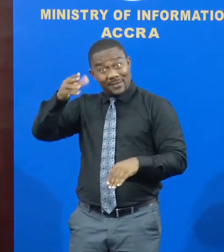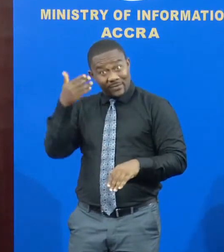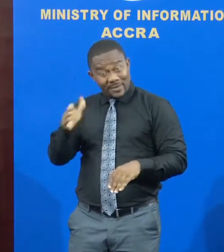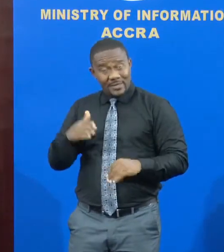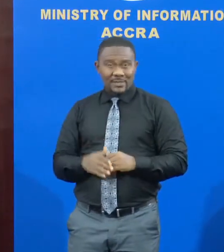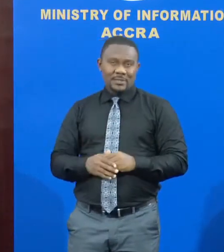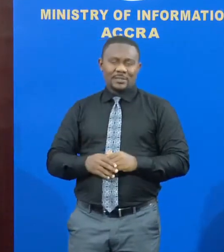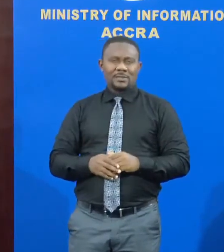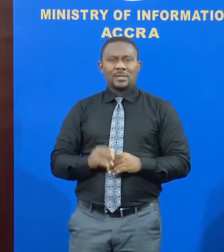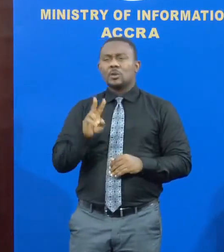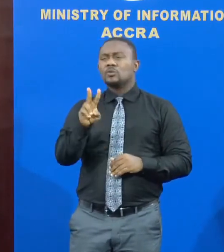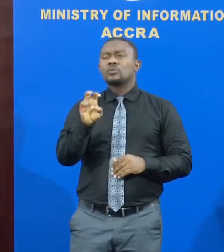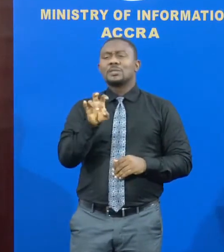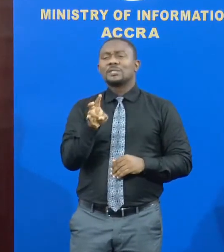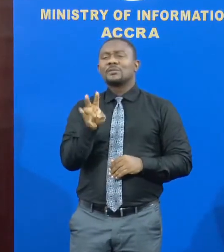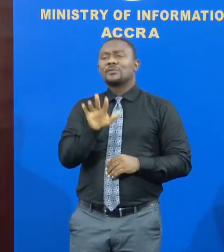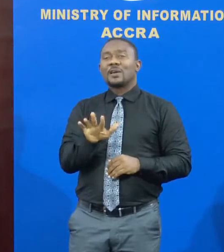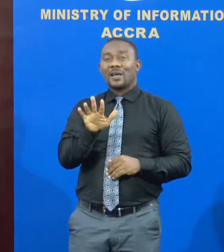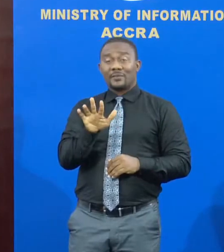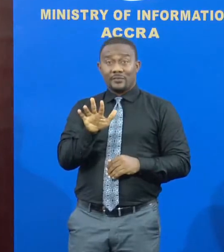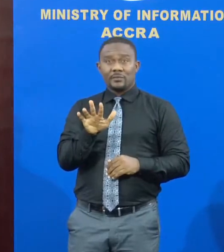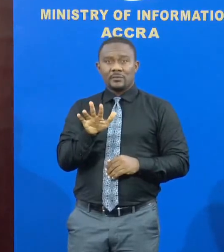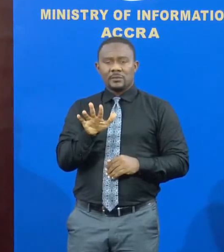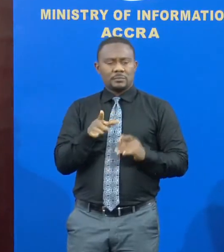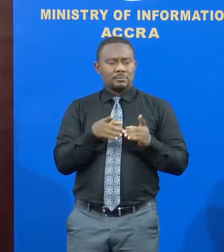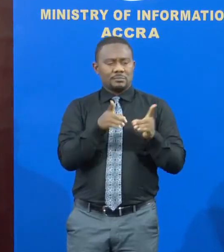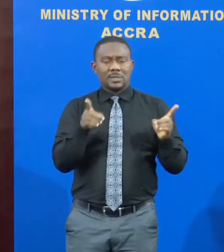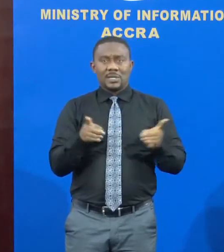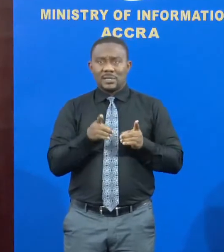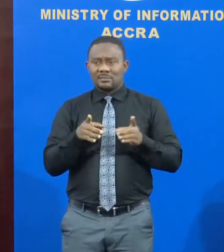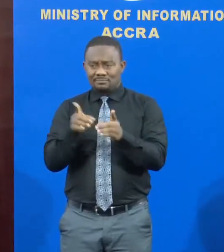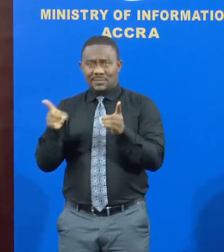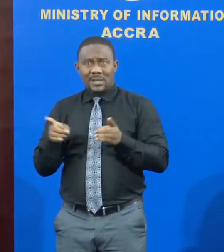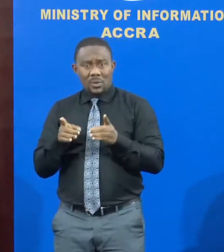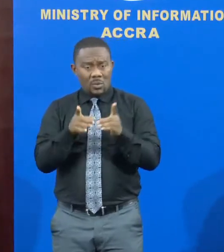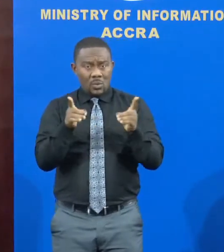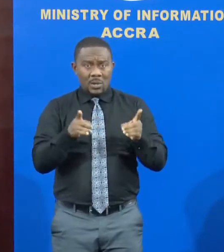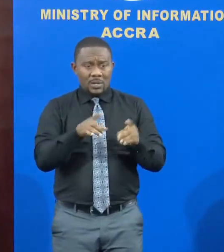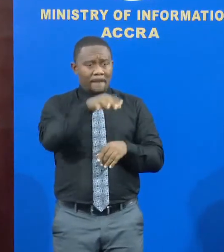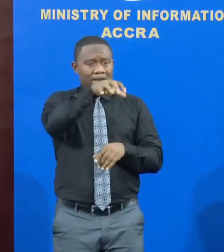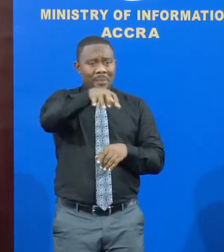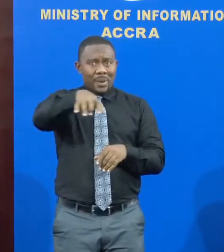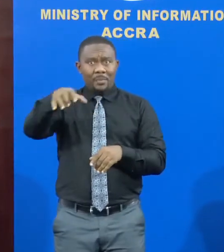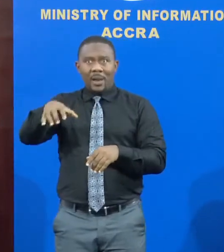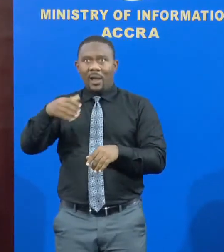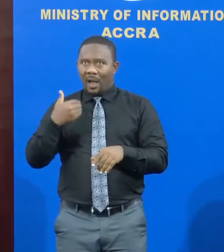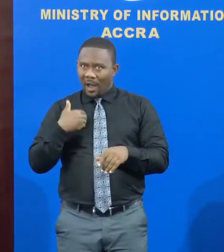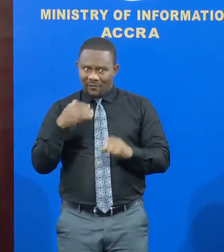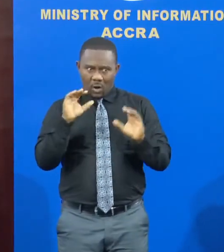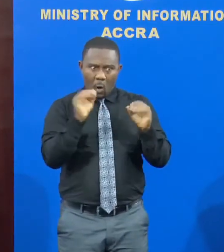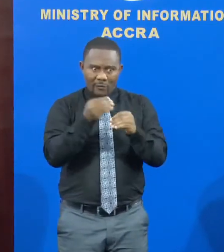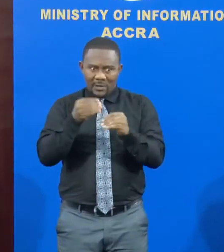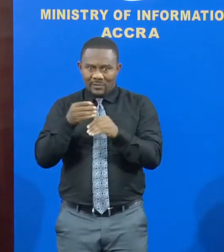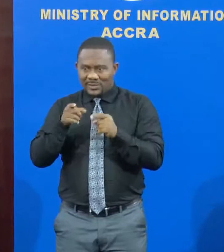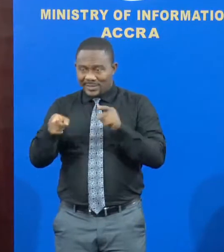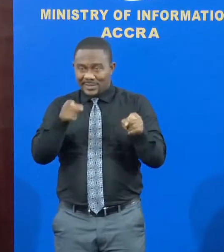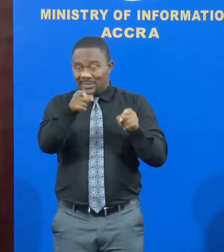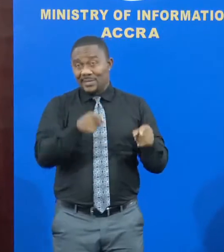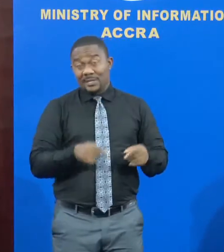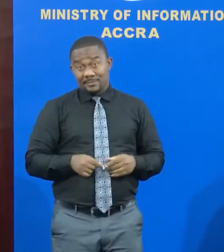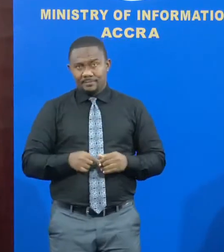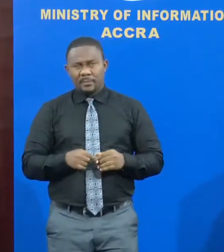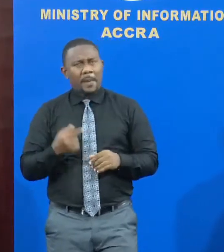all 275 operational districts and municipalities in the country. However, the actual performance of